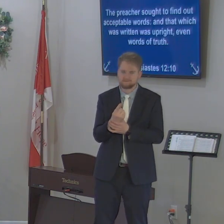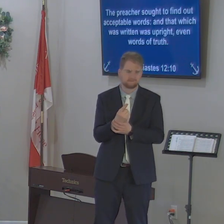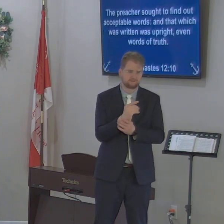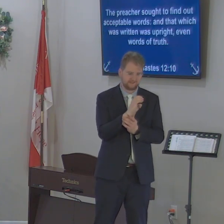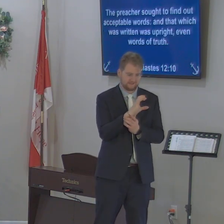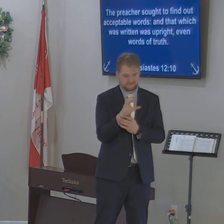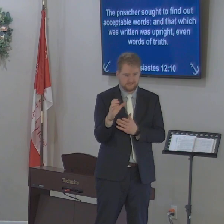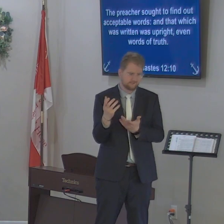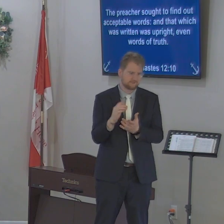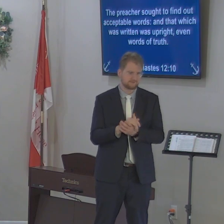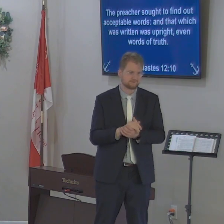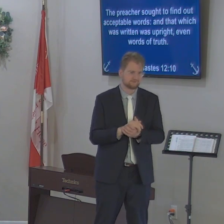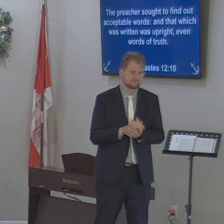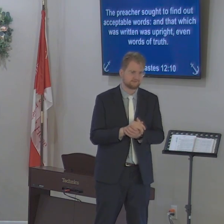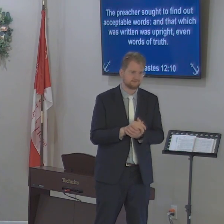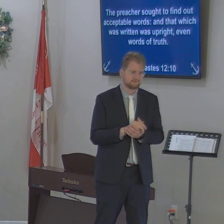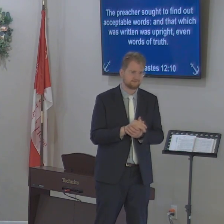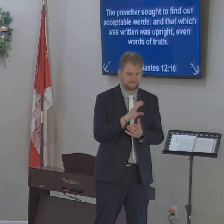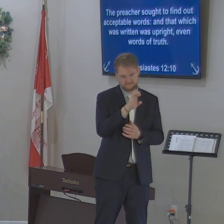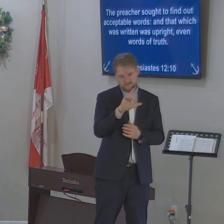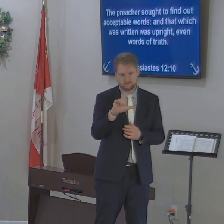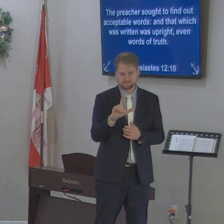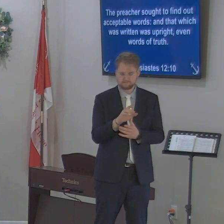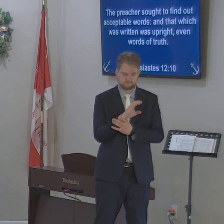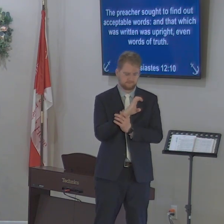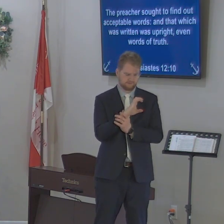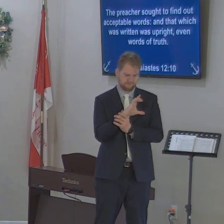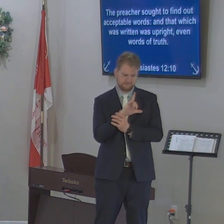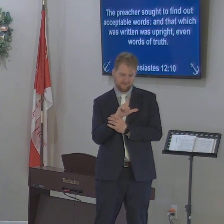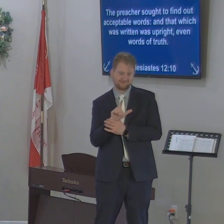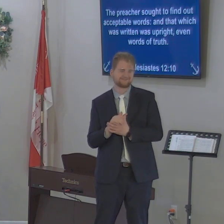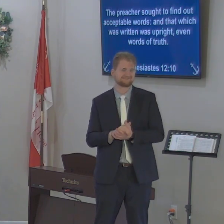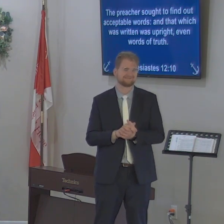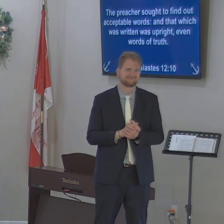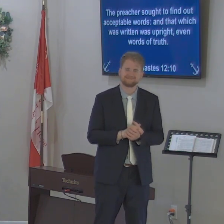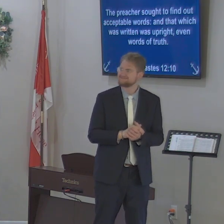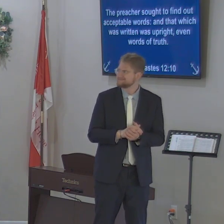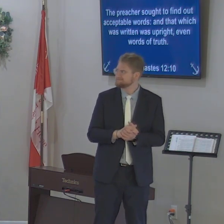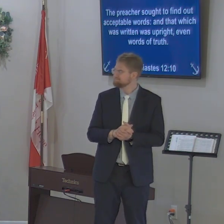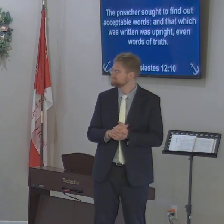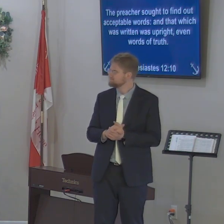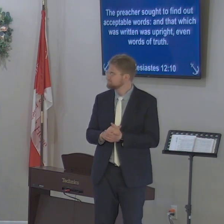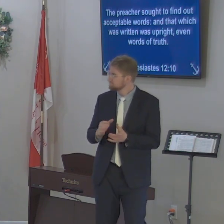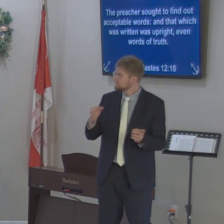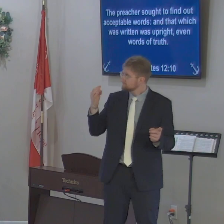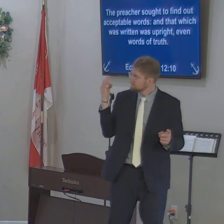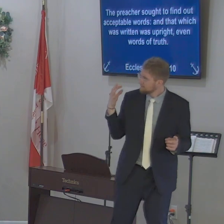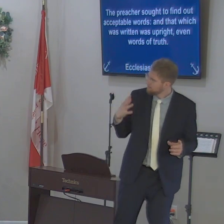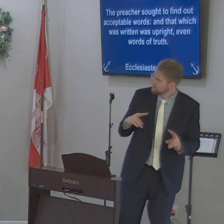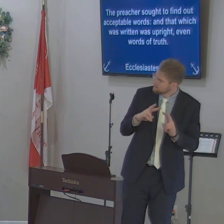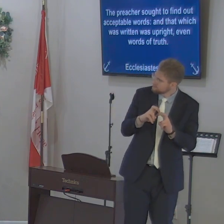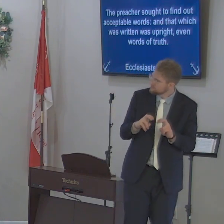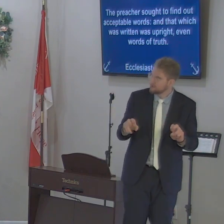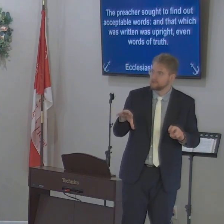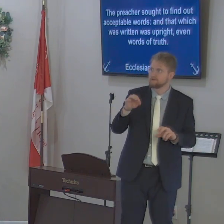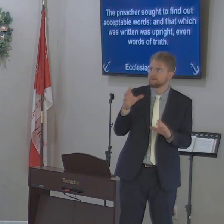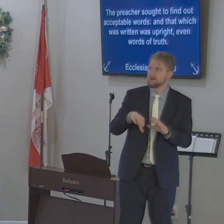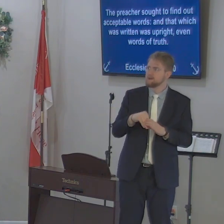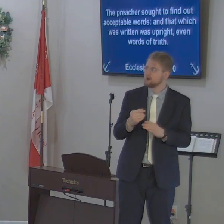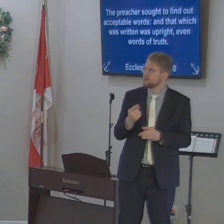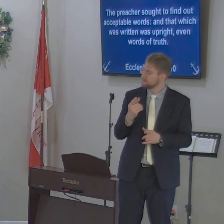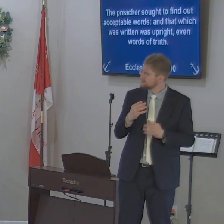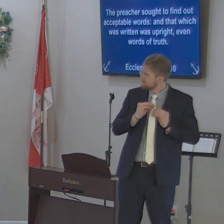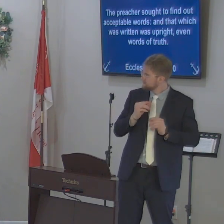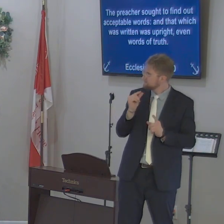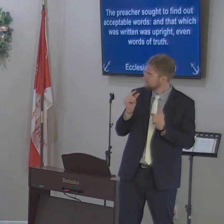Ecclesiastes chapter 12, verse 11. 10, we'll start there. The preacher sought to find out acceptable words, and that which was